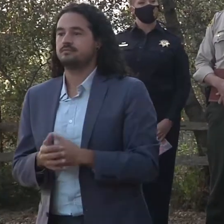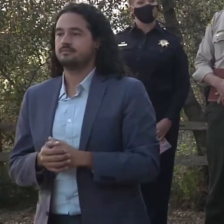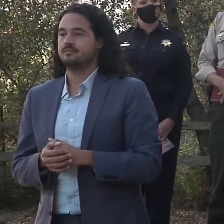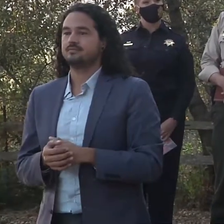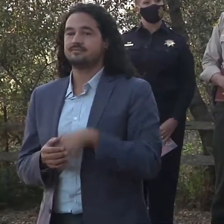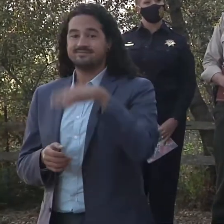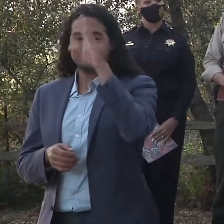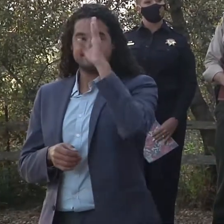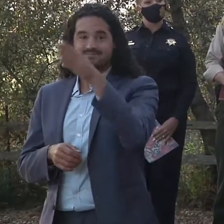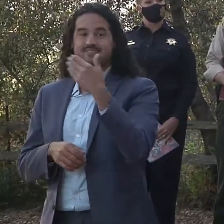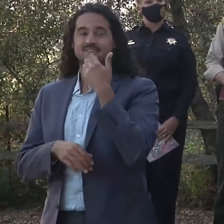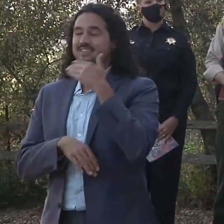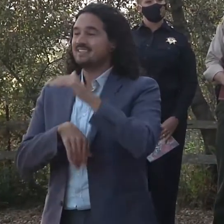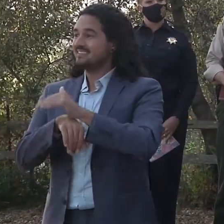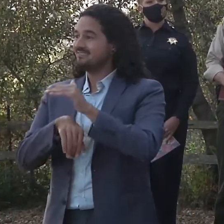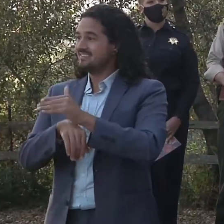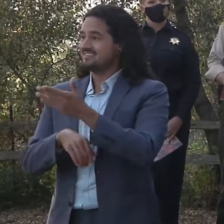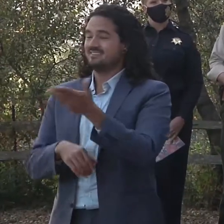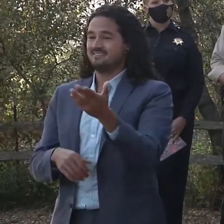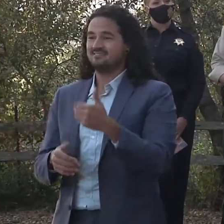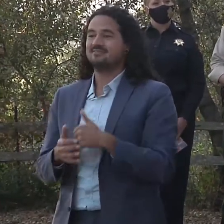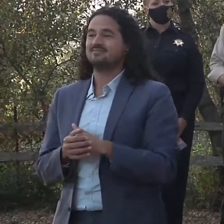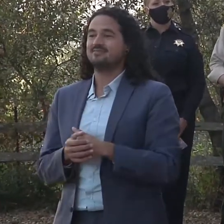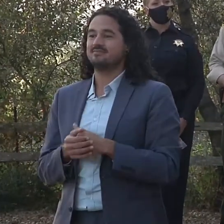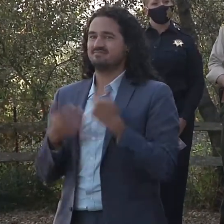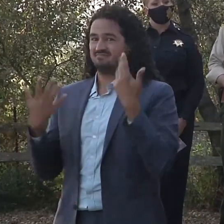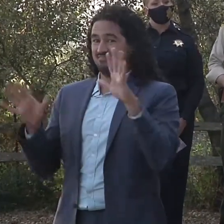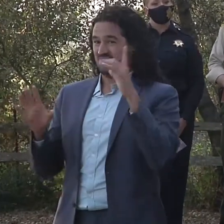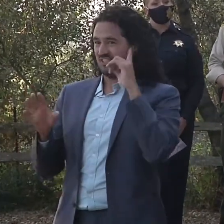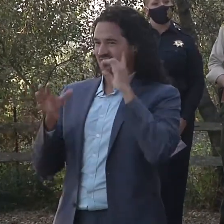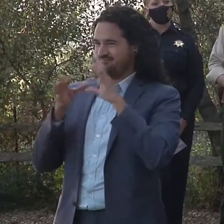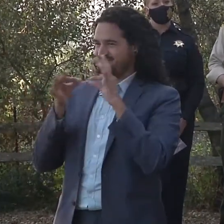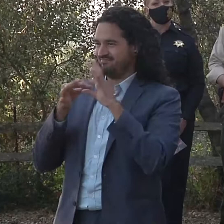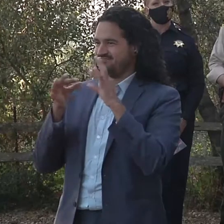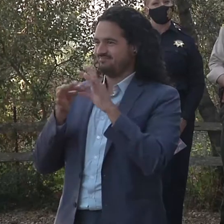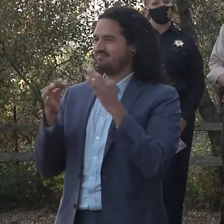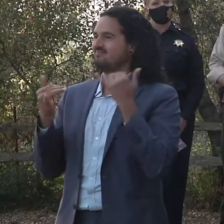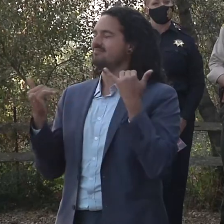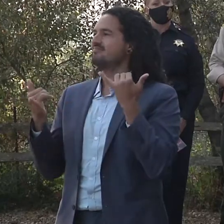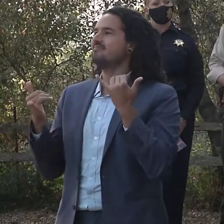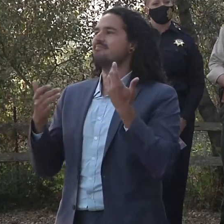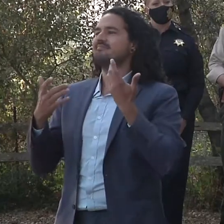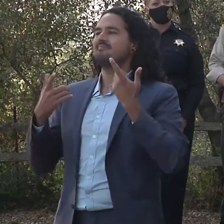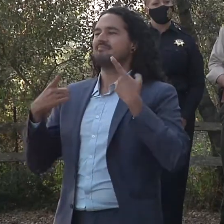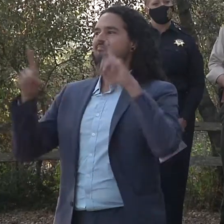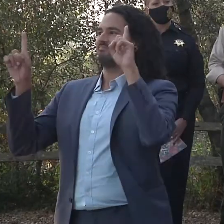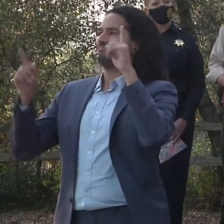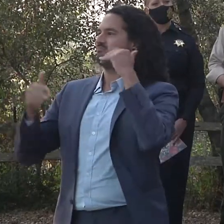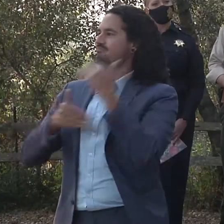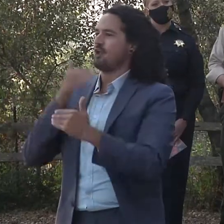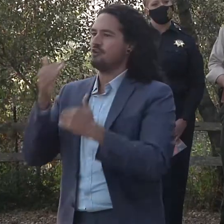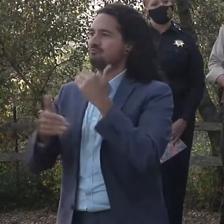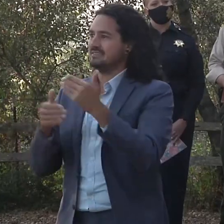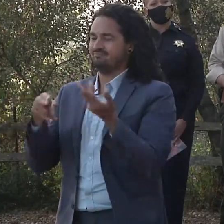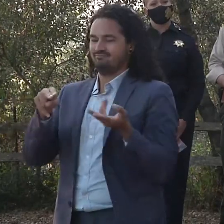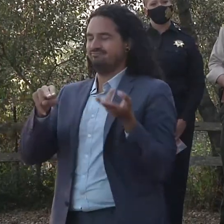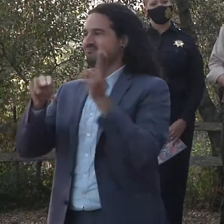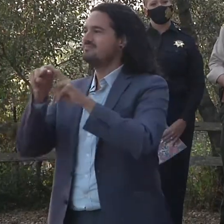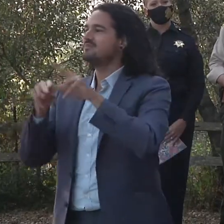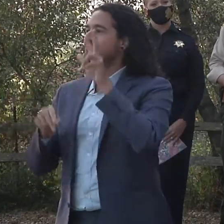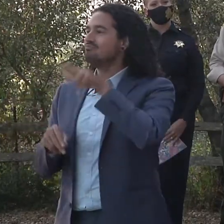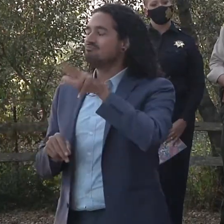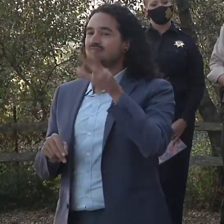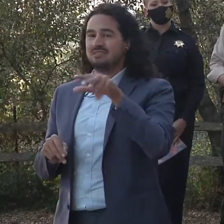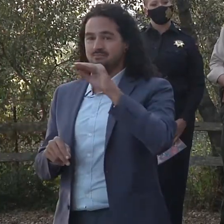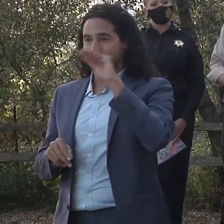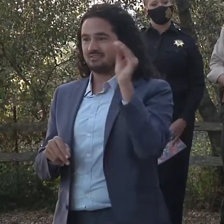Good evening. As you heard today, we're making some more success, 33% contained. Crews are out there working very,